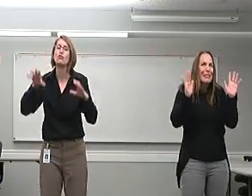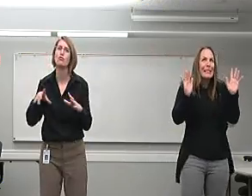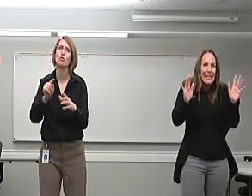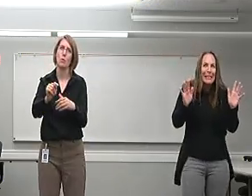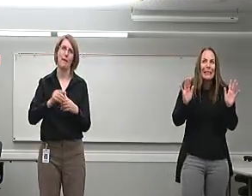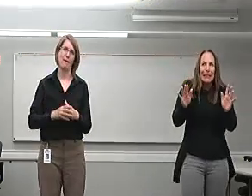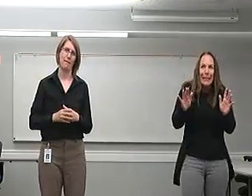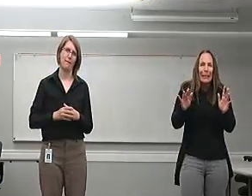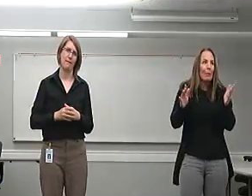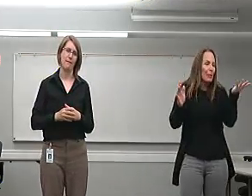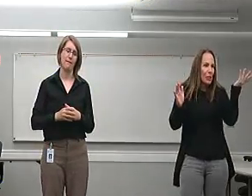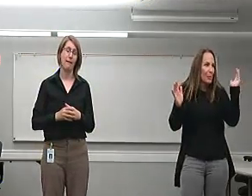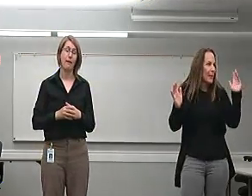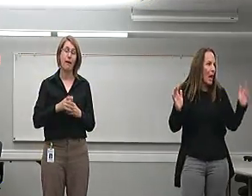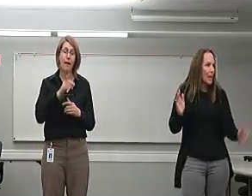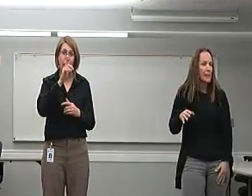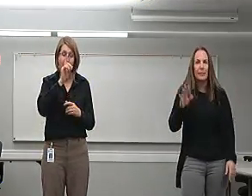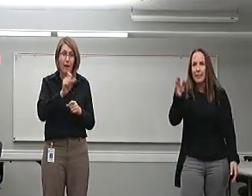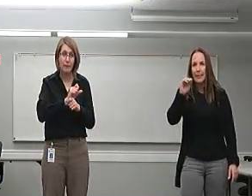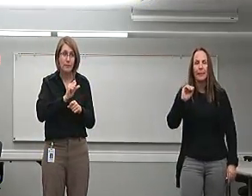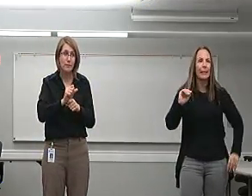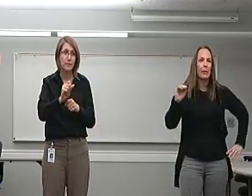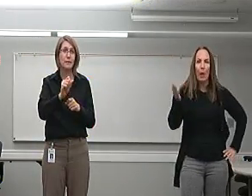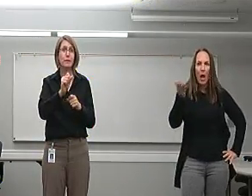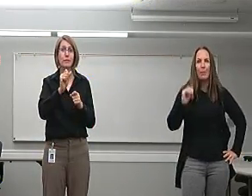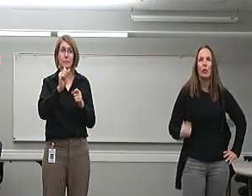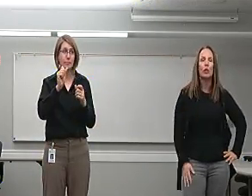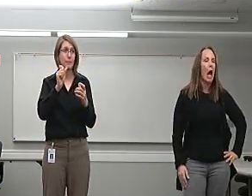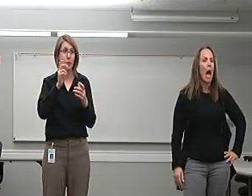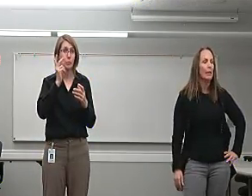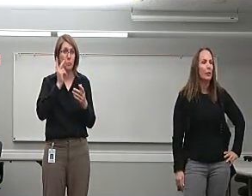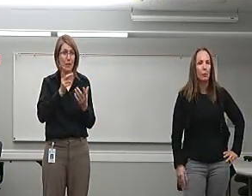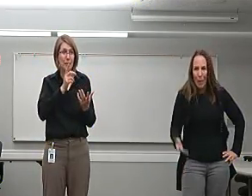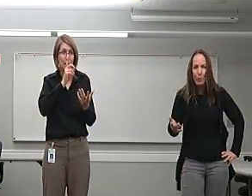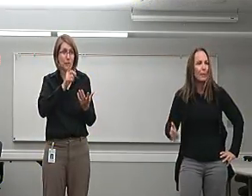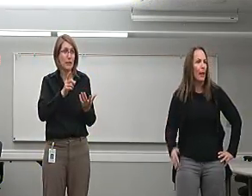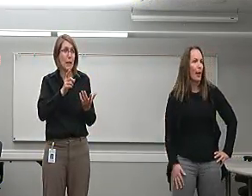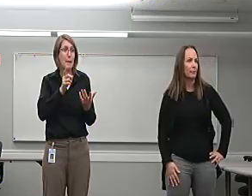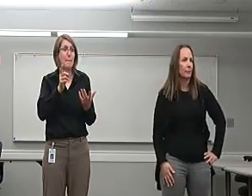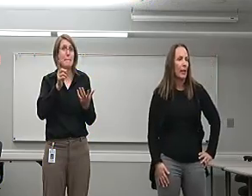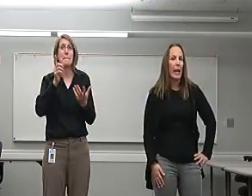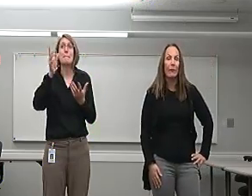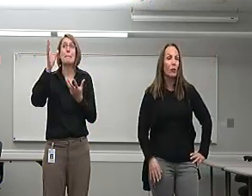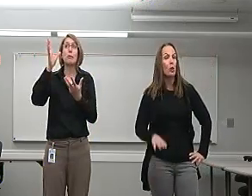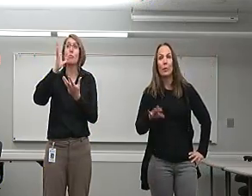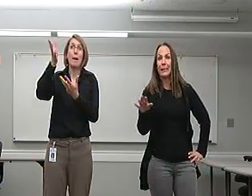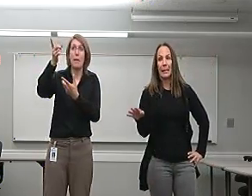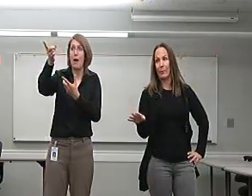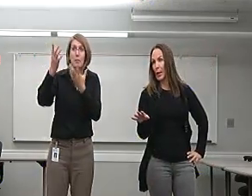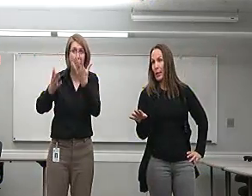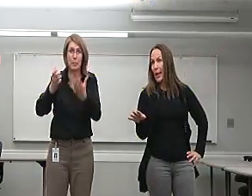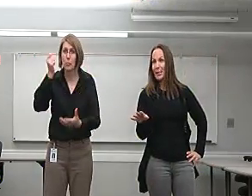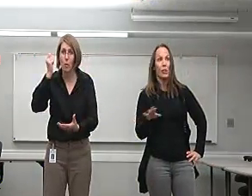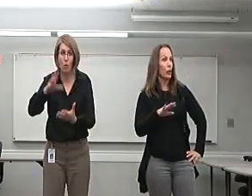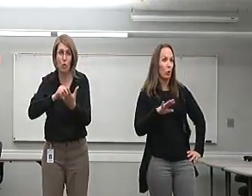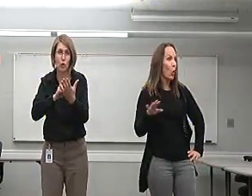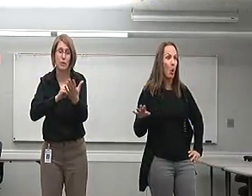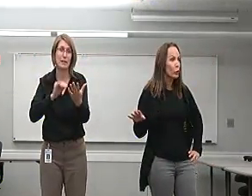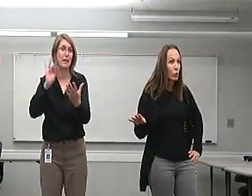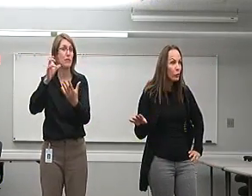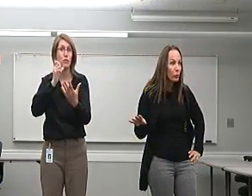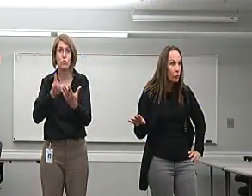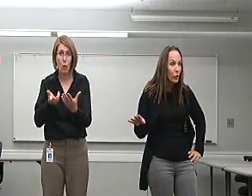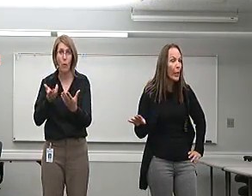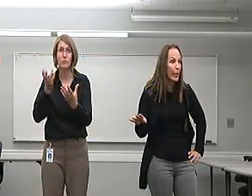Statistically, let's just be honest. Statistically, Mom, you're not. You're probably not. If you don't sign up for a class, you won't learn